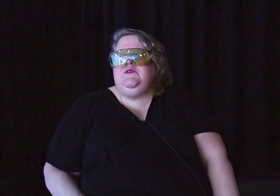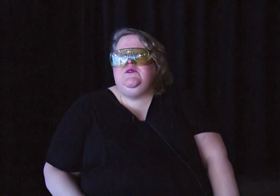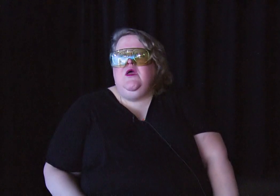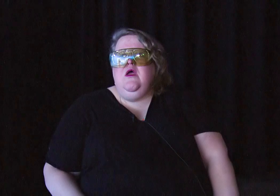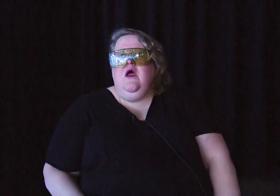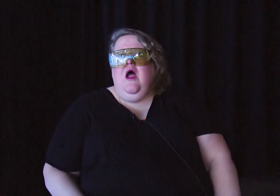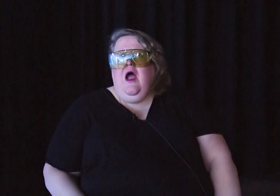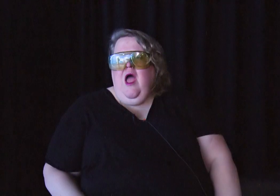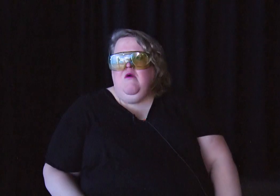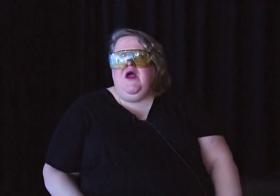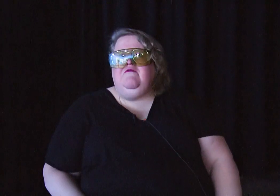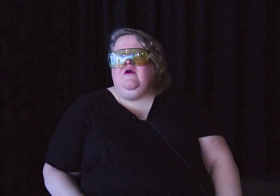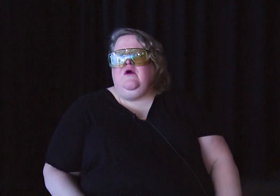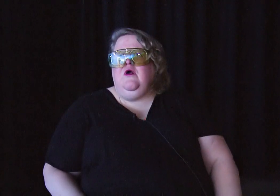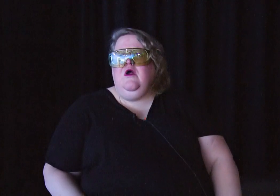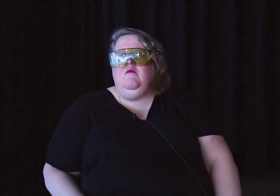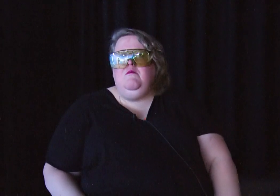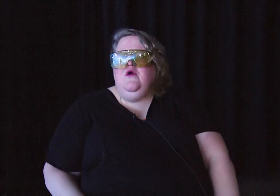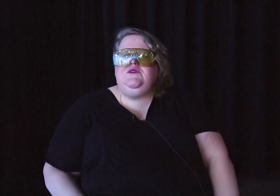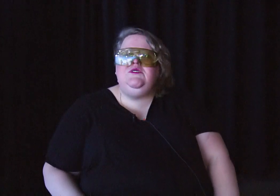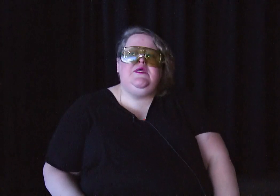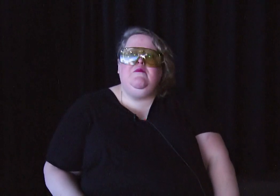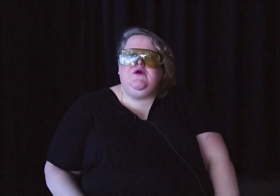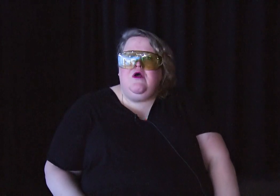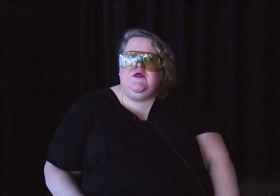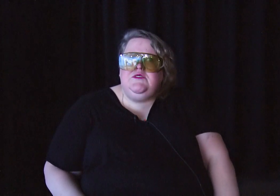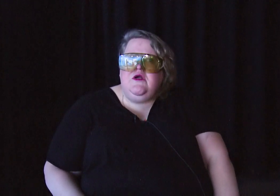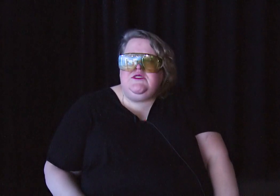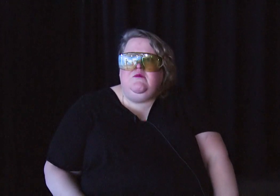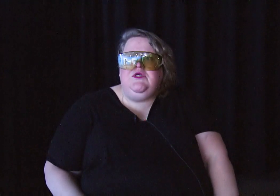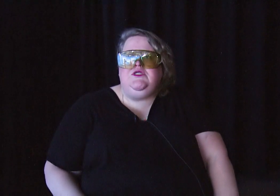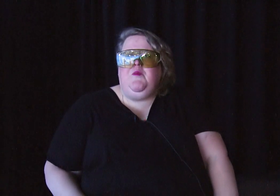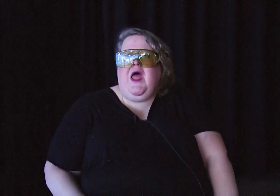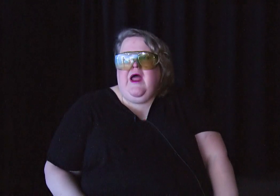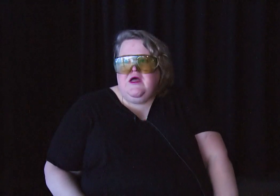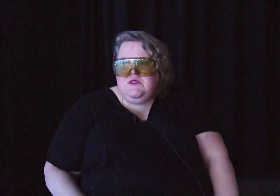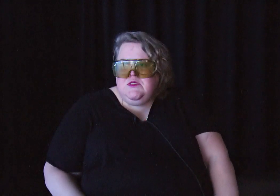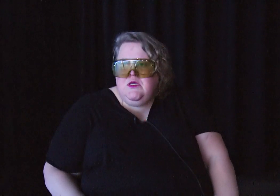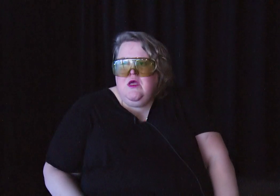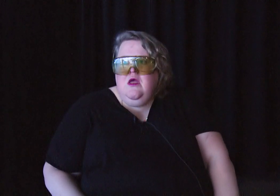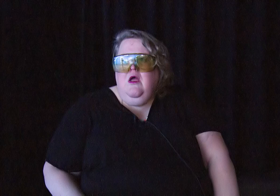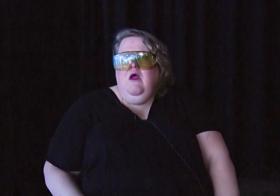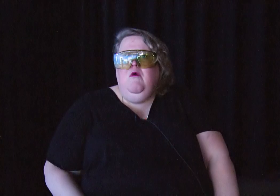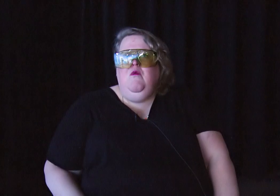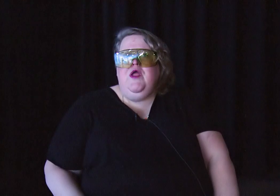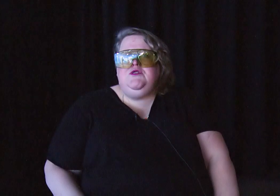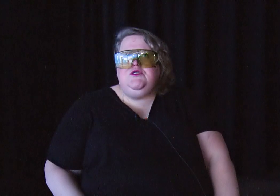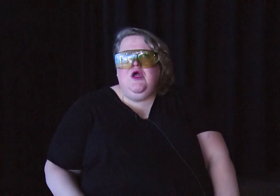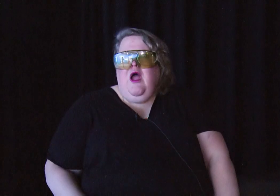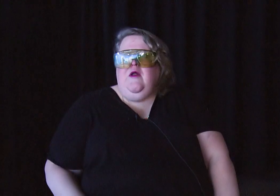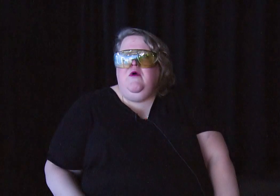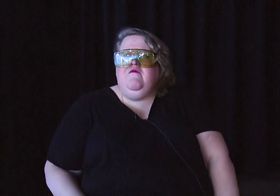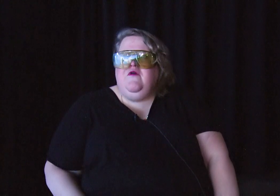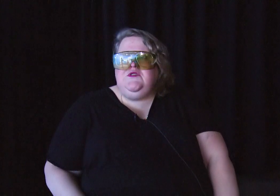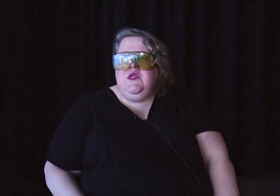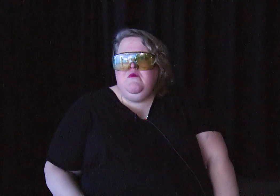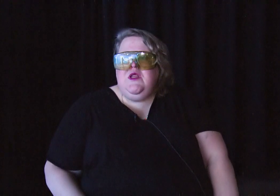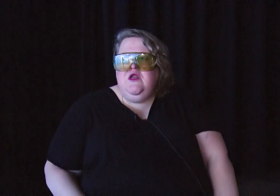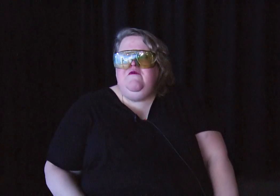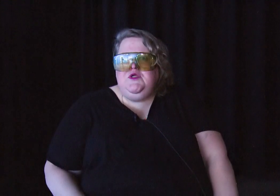however most disabled artists are attempting to pass which I don't want to fault anyone individually